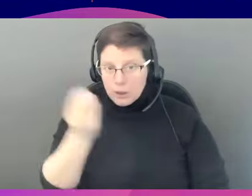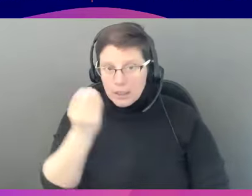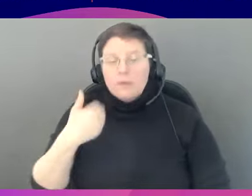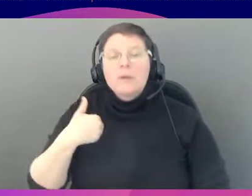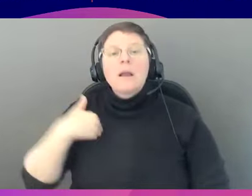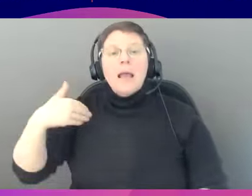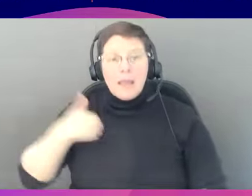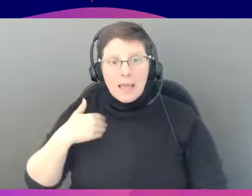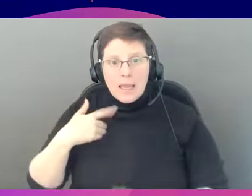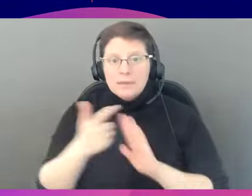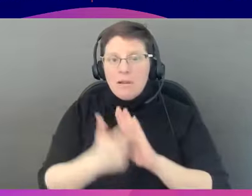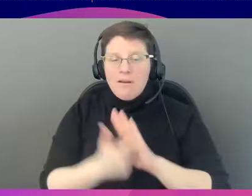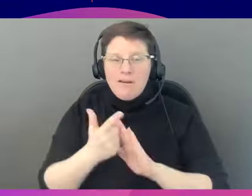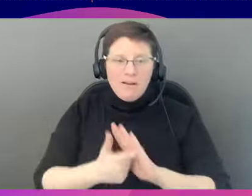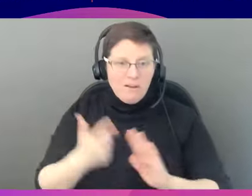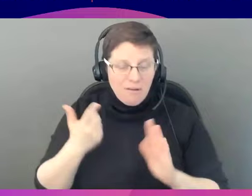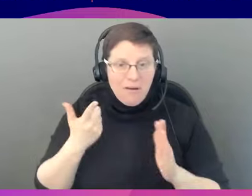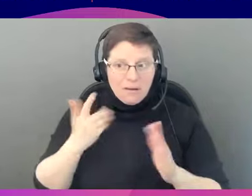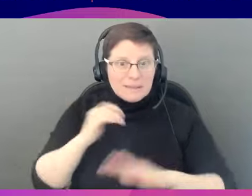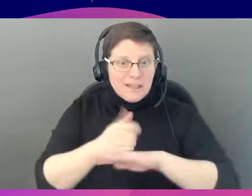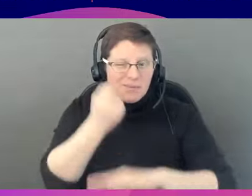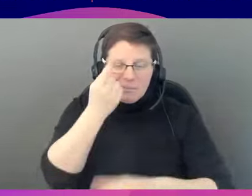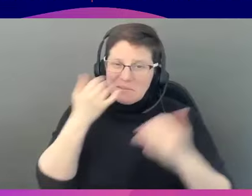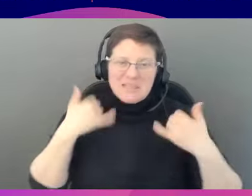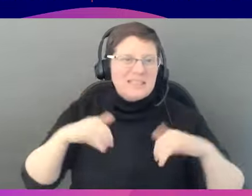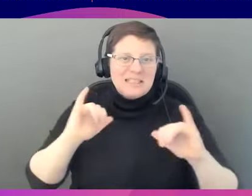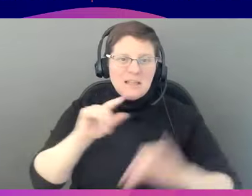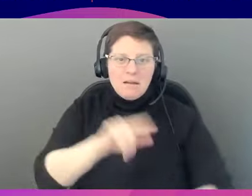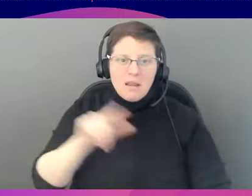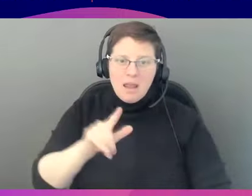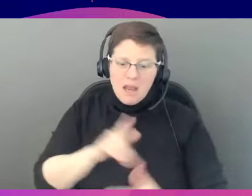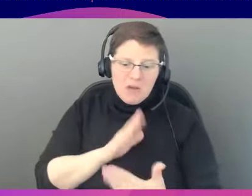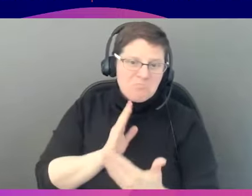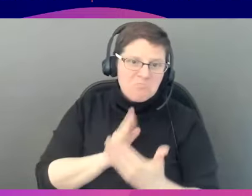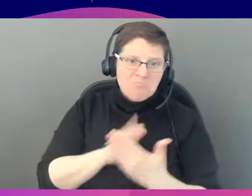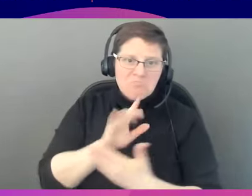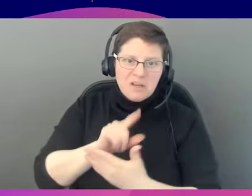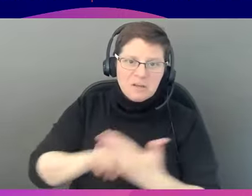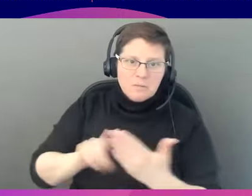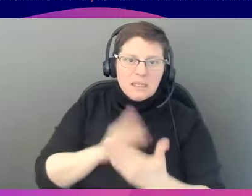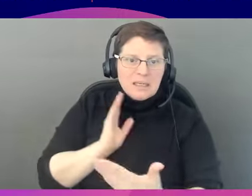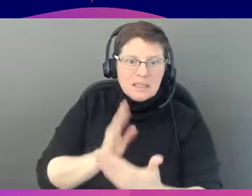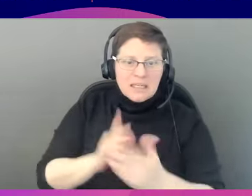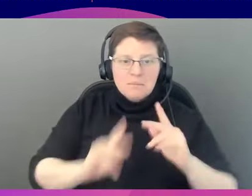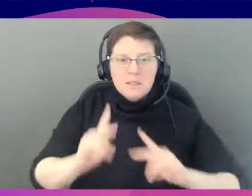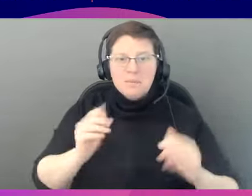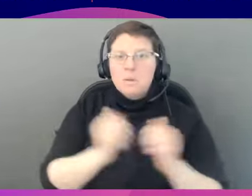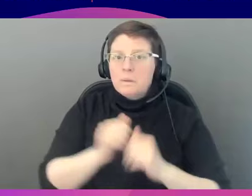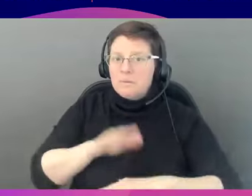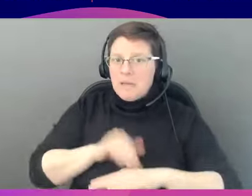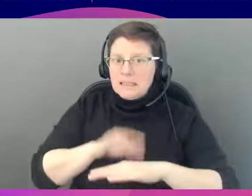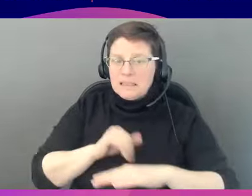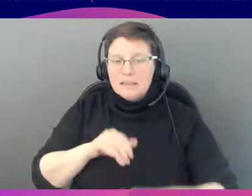animals. However, often landlords still discriminate against survivors with animals. The rest of Canada does not offer any sort of